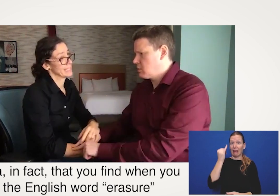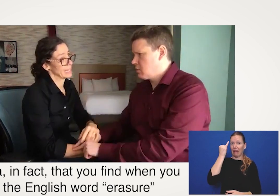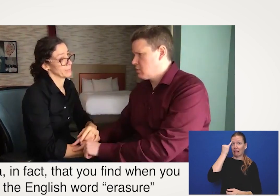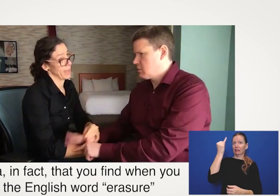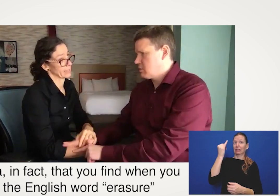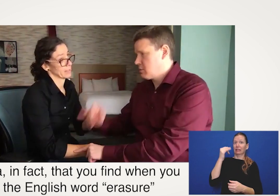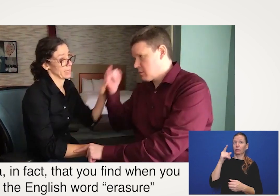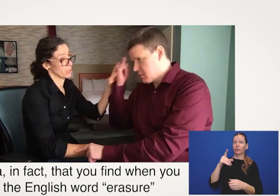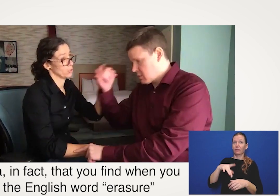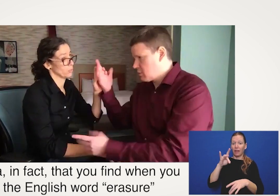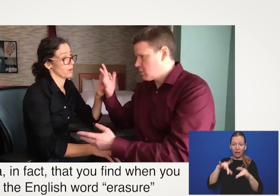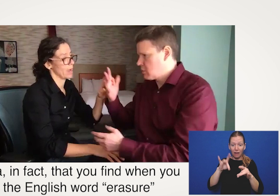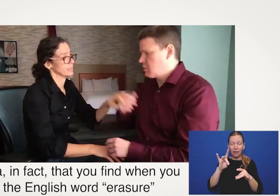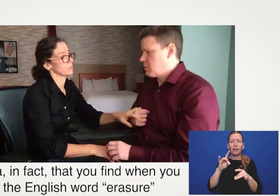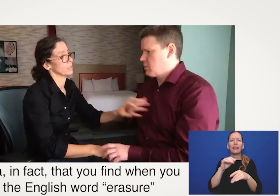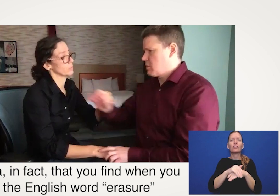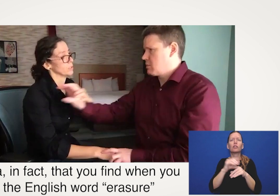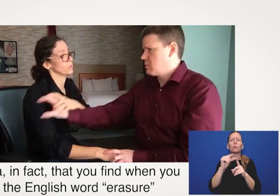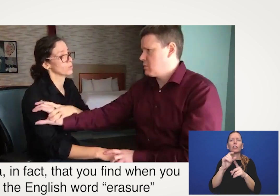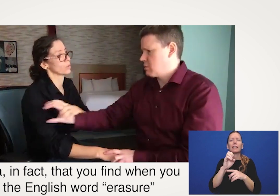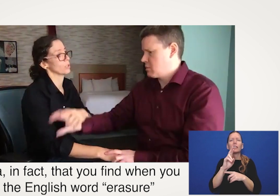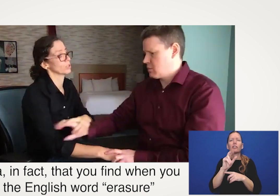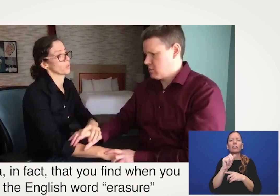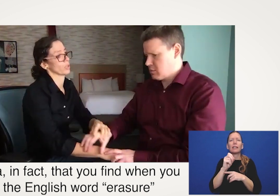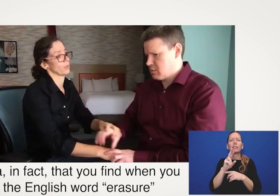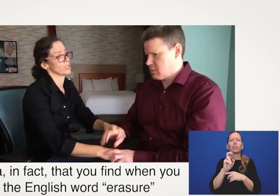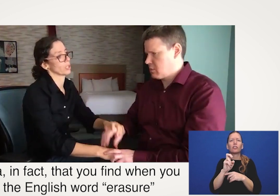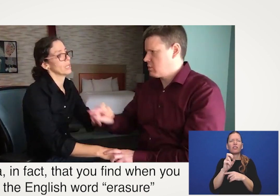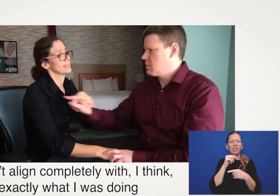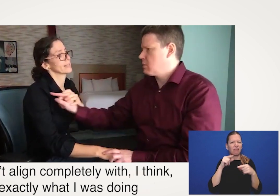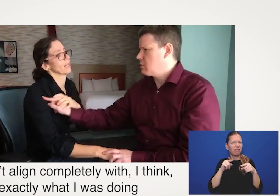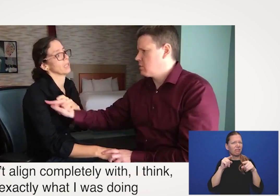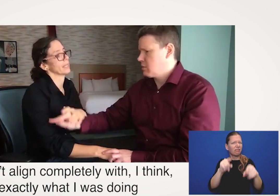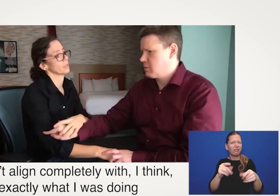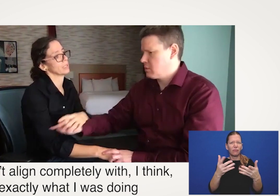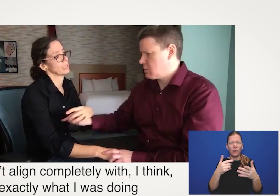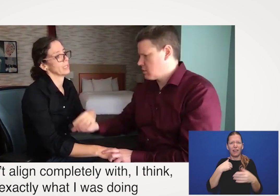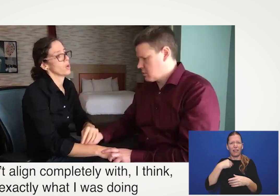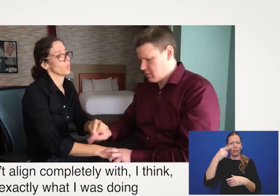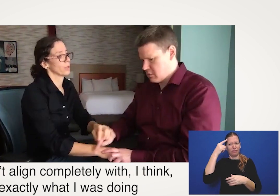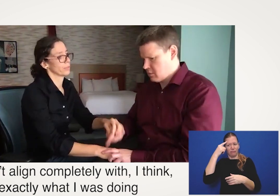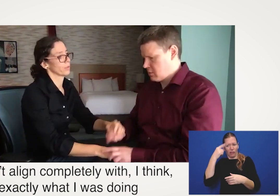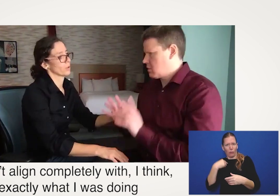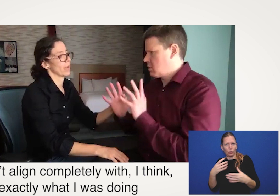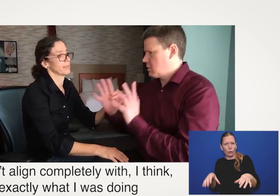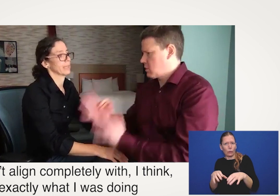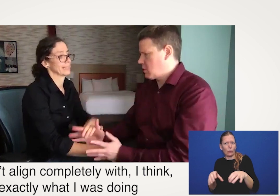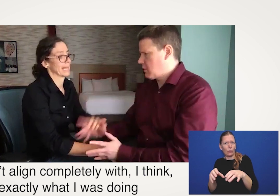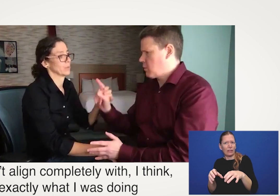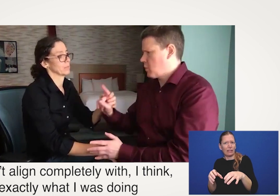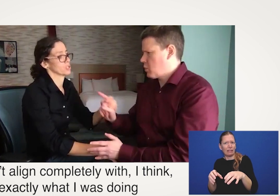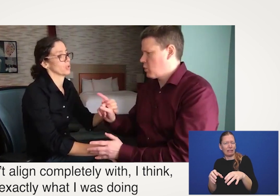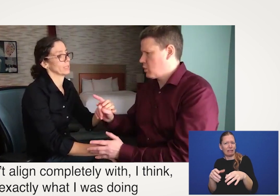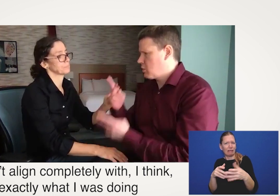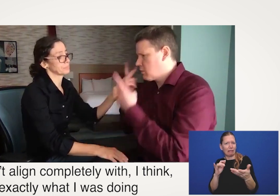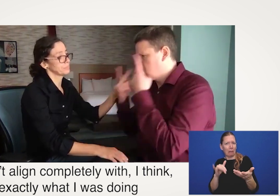The idea, in fact, that you find when you use the English word erasure doesn't align completely with, I think, exactly